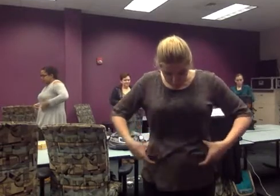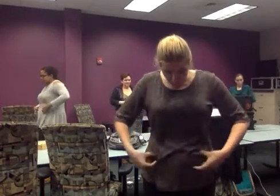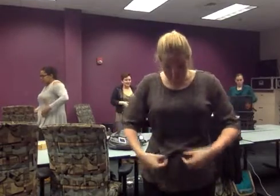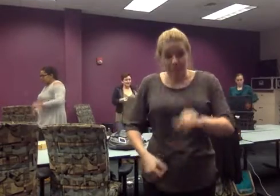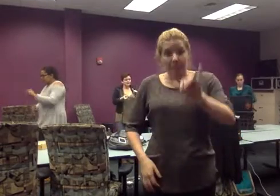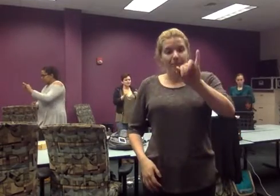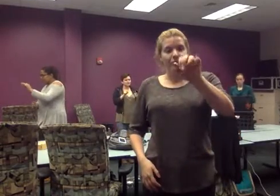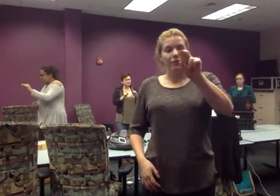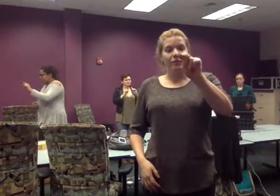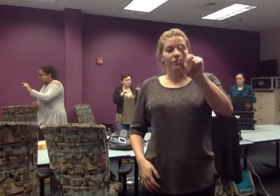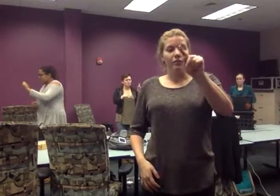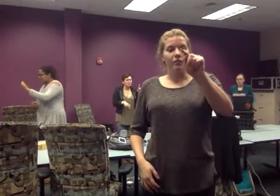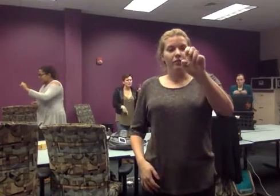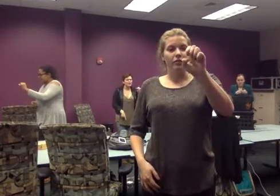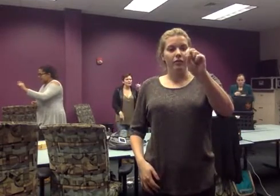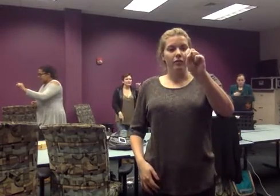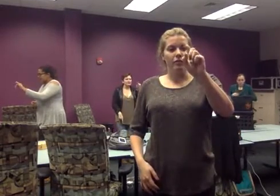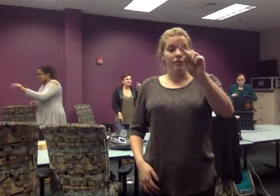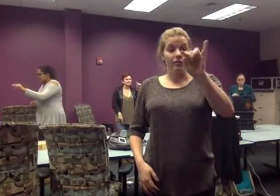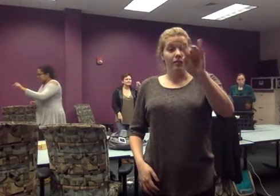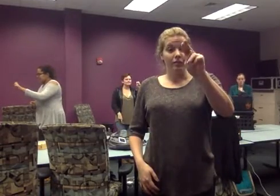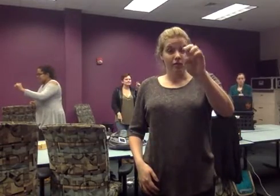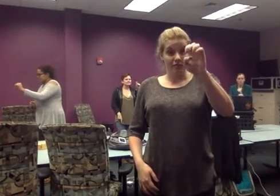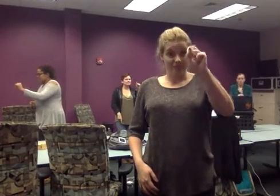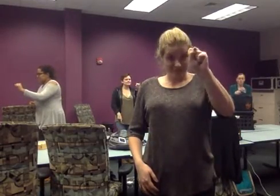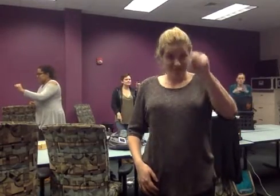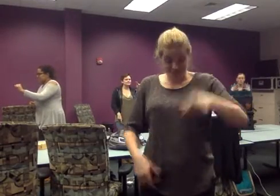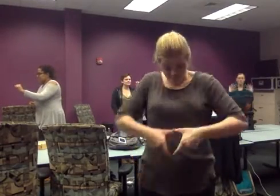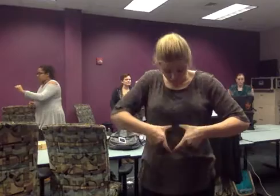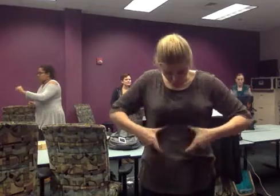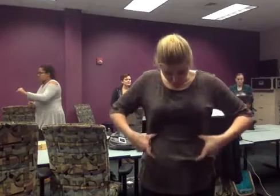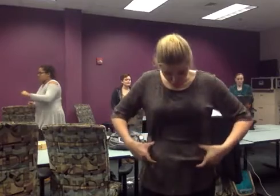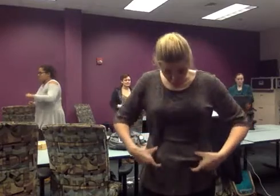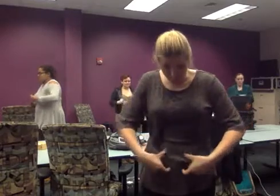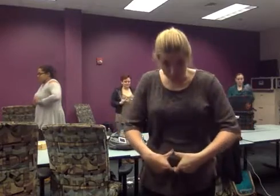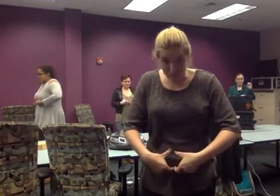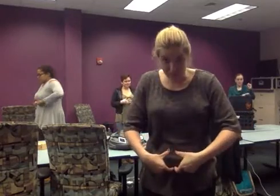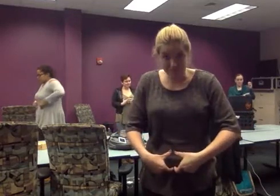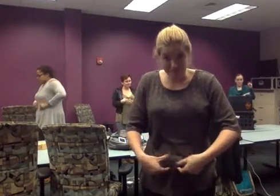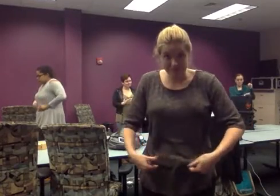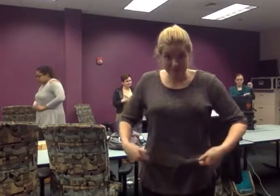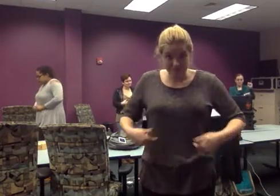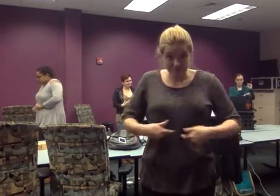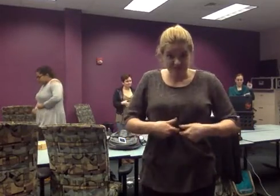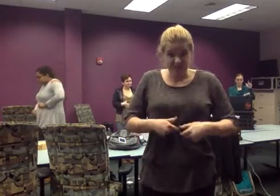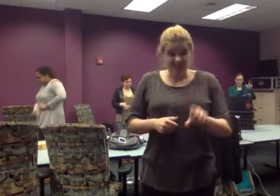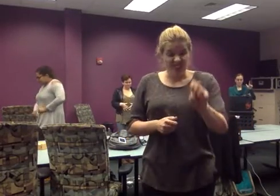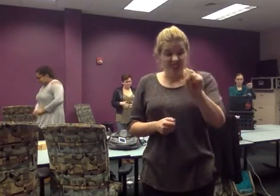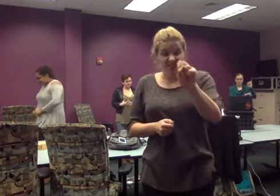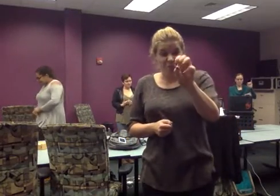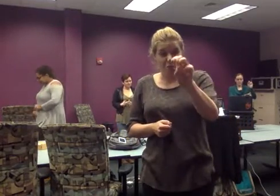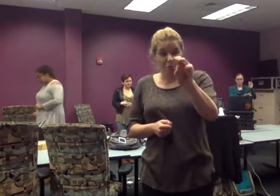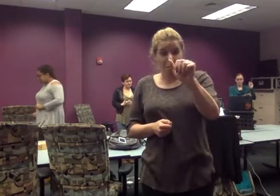small intestines, do the most work of any other part of your organs in the digestive system. And in